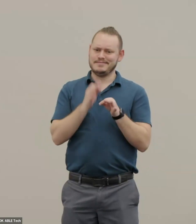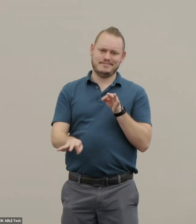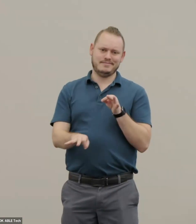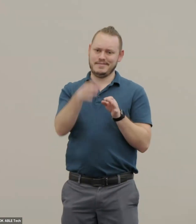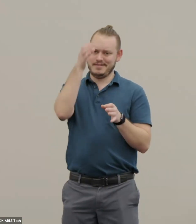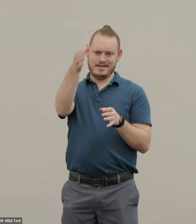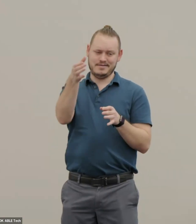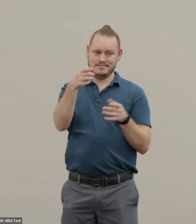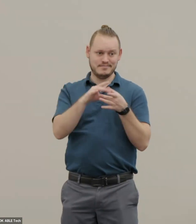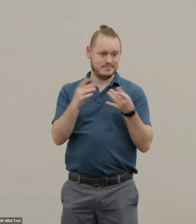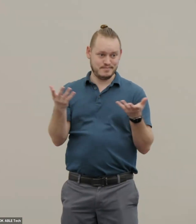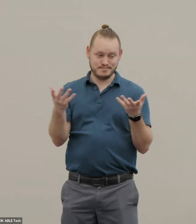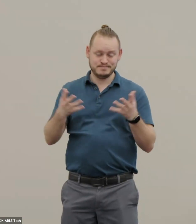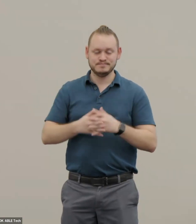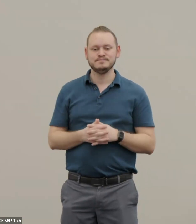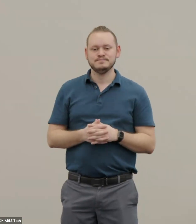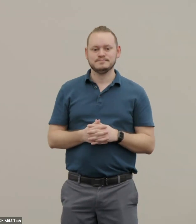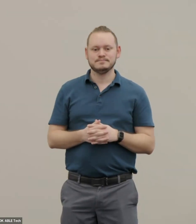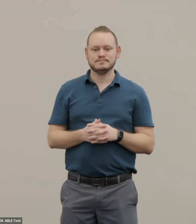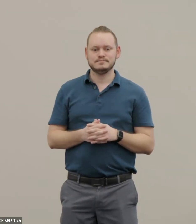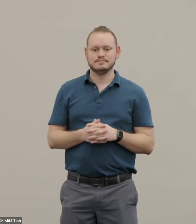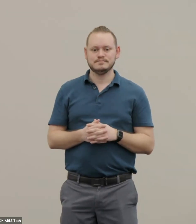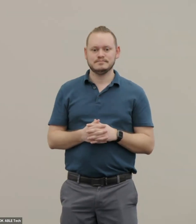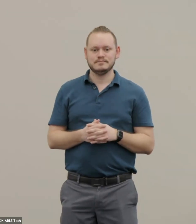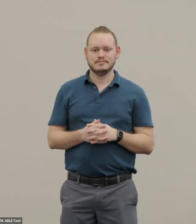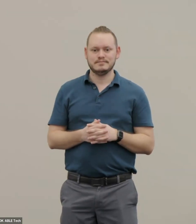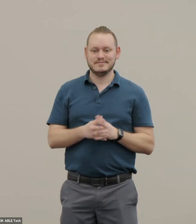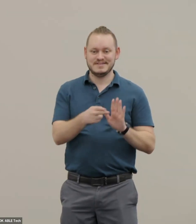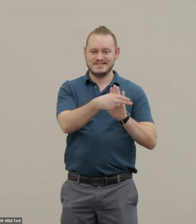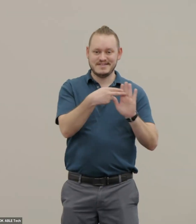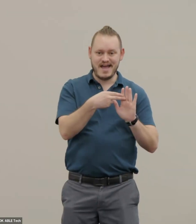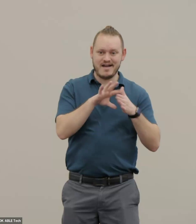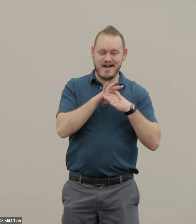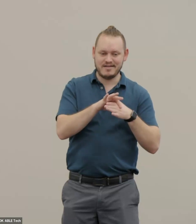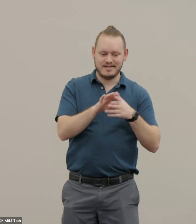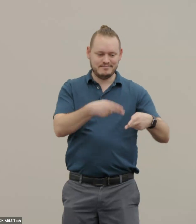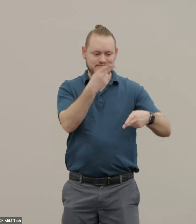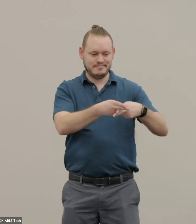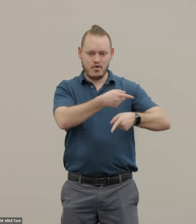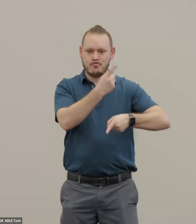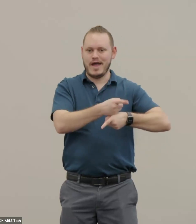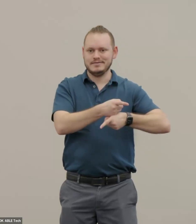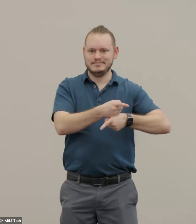It really just says tag content as what it is. If this thing on the page is a